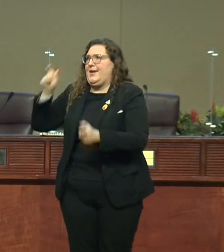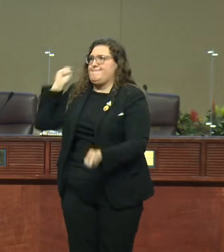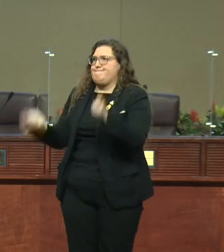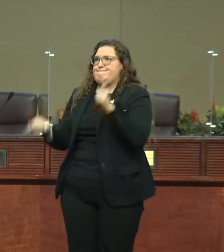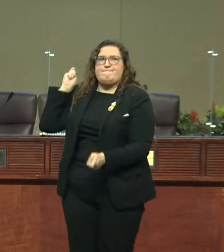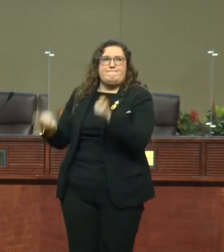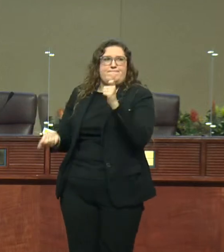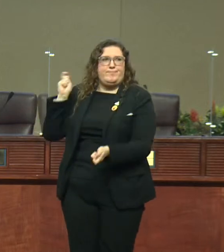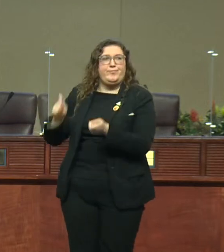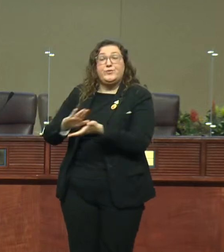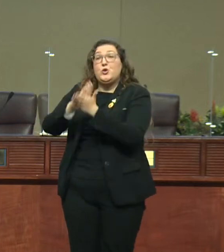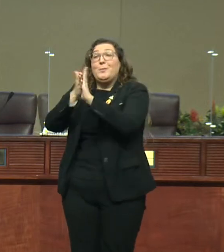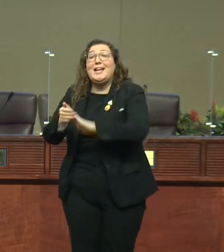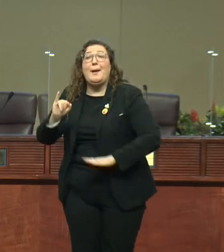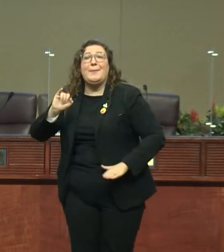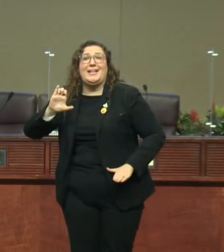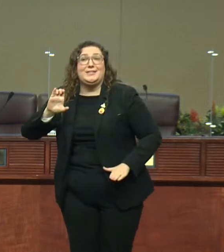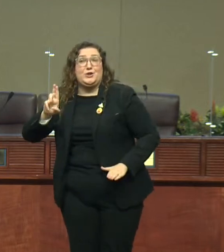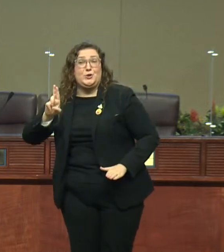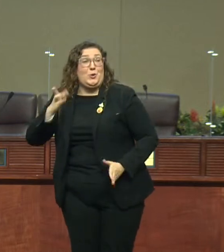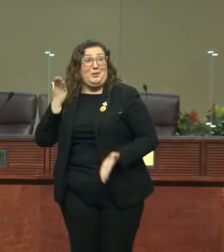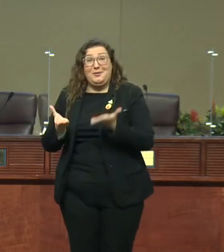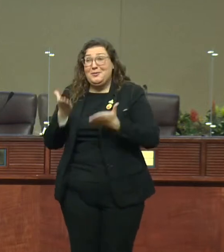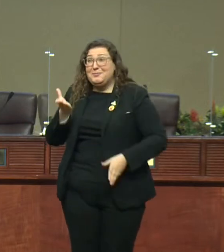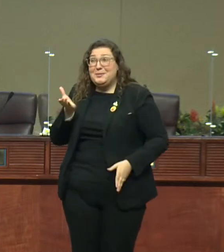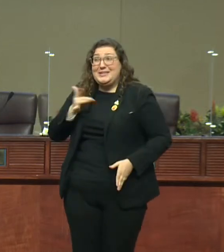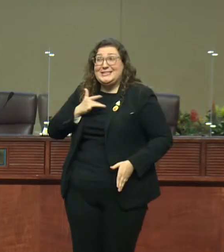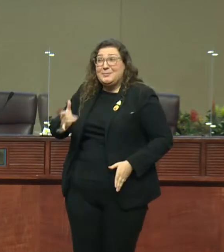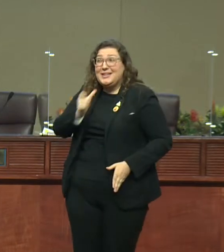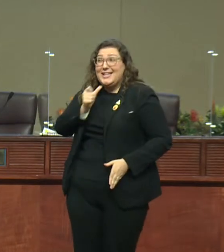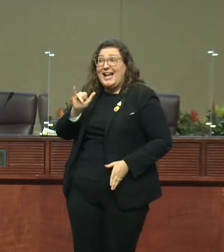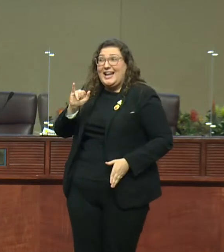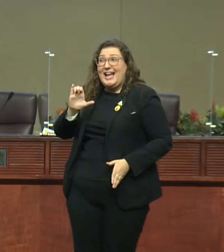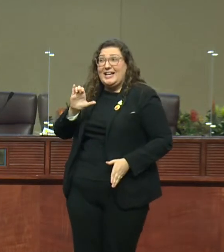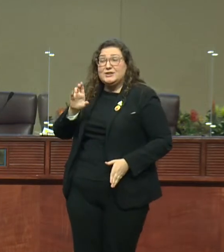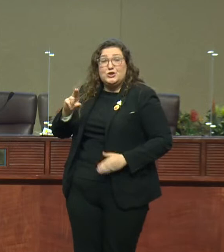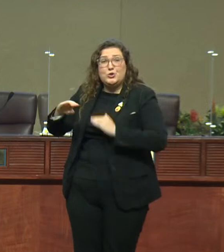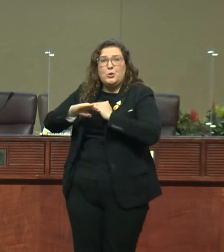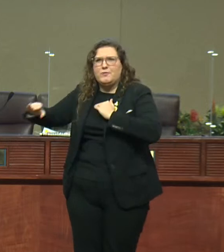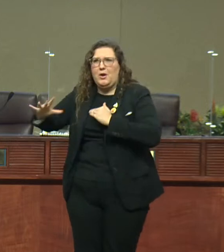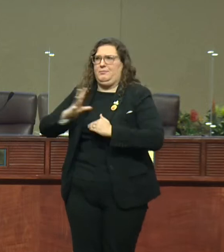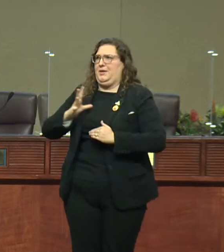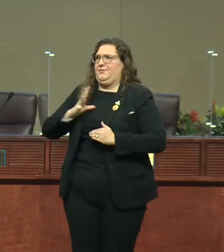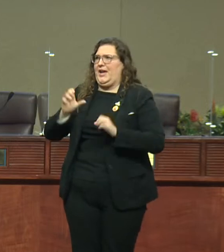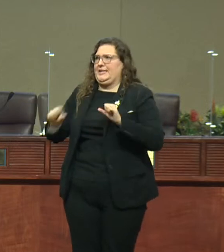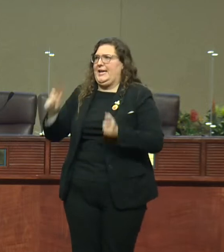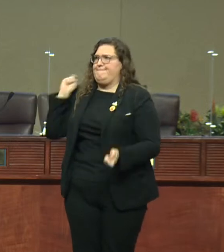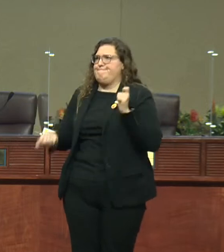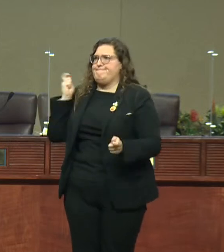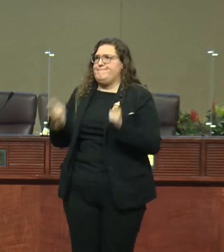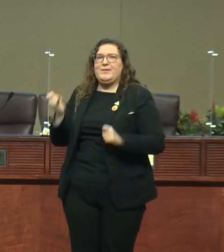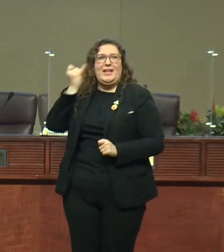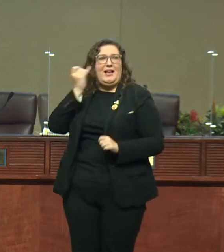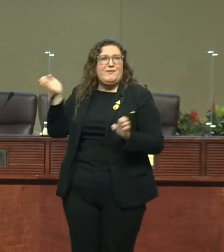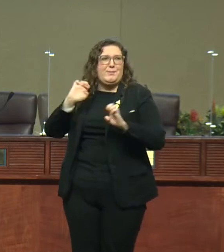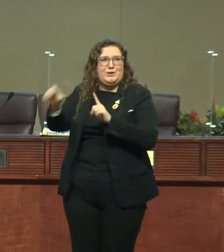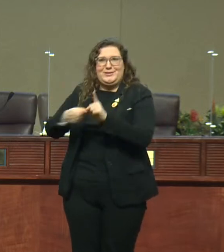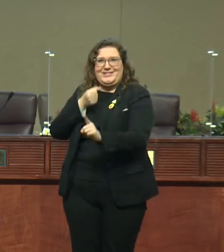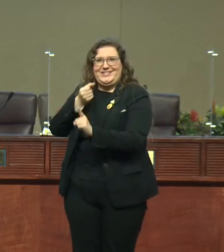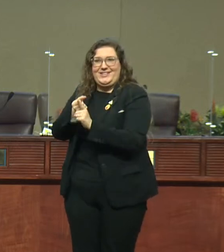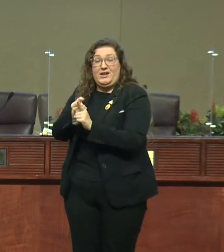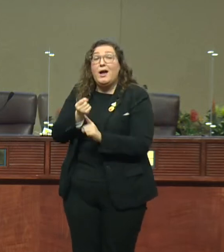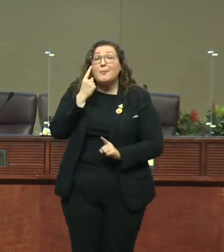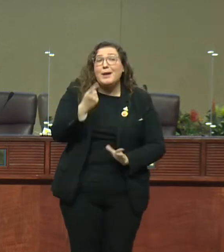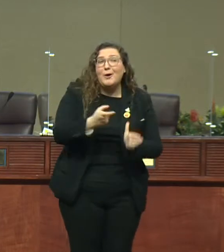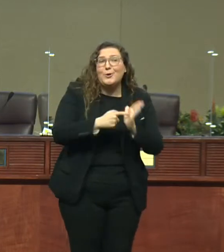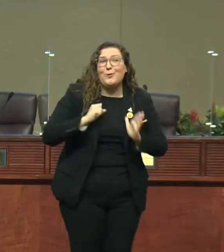when they may not be normally used as such. But again, you have to have the staffing. And whatever that